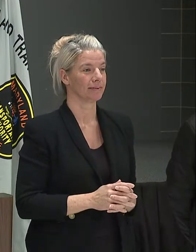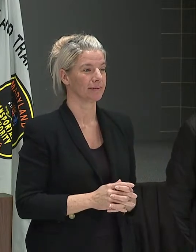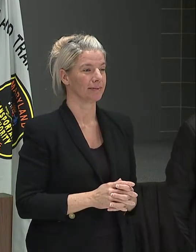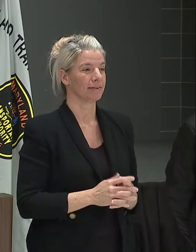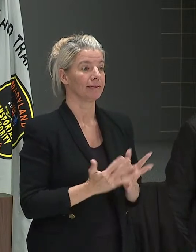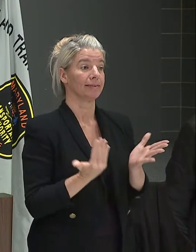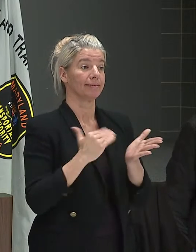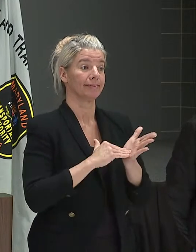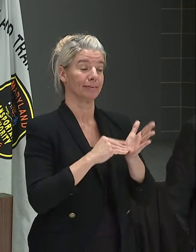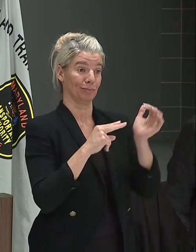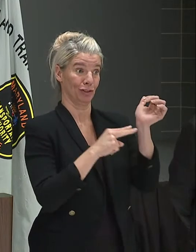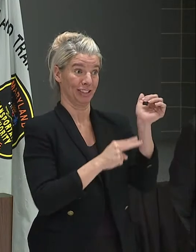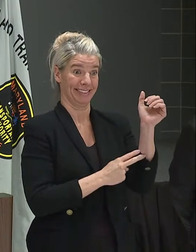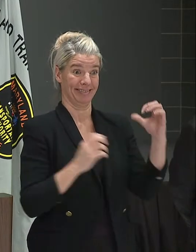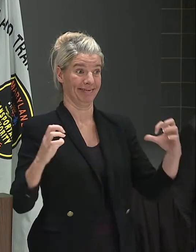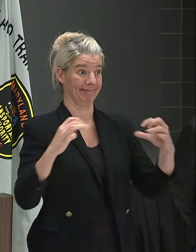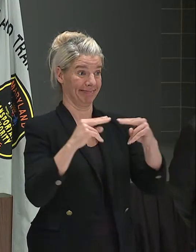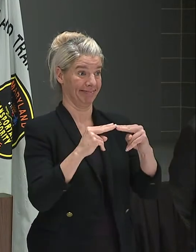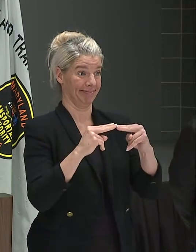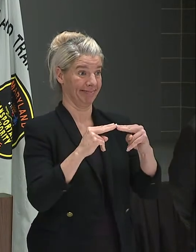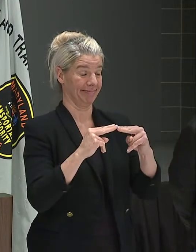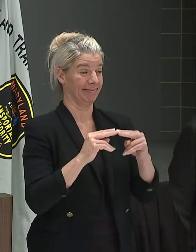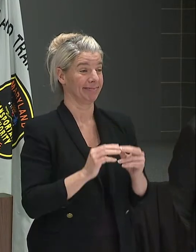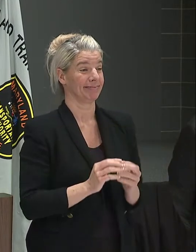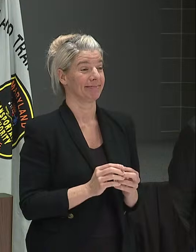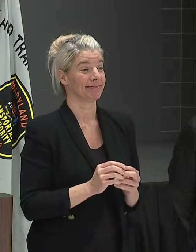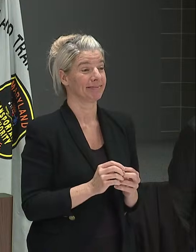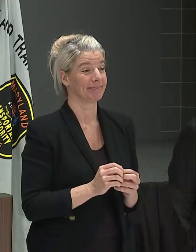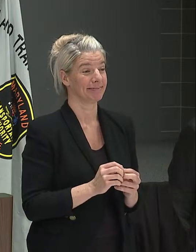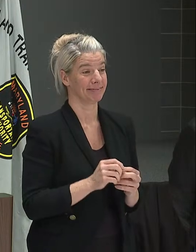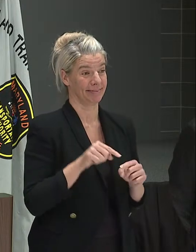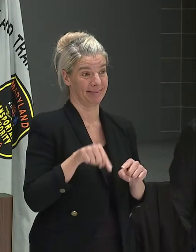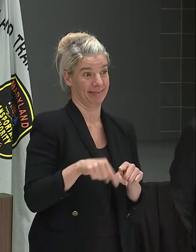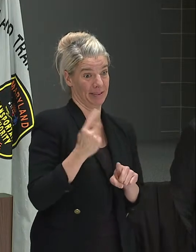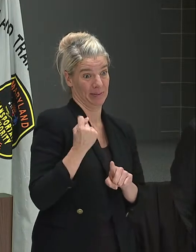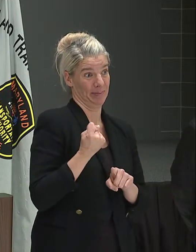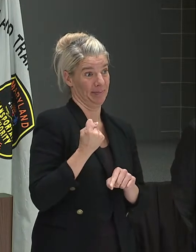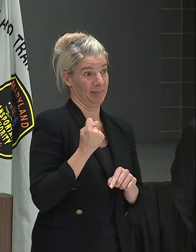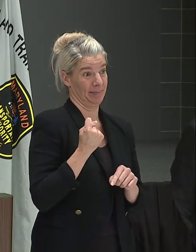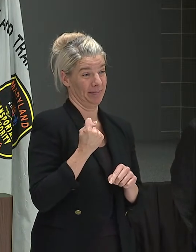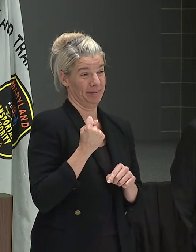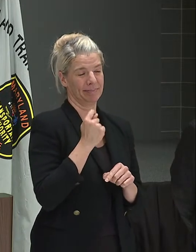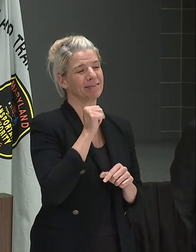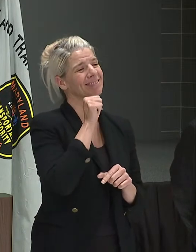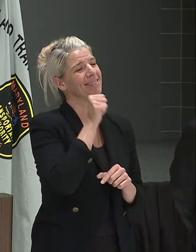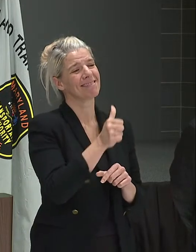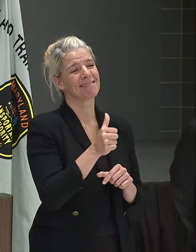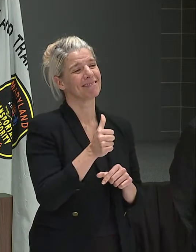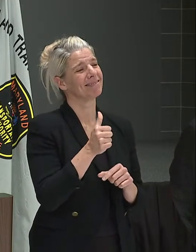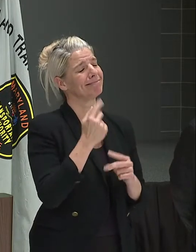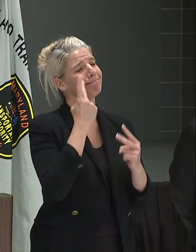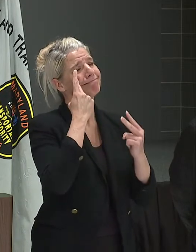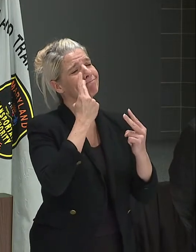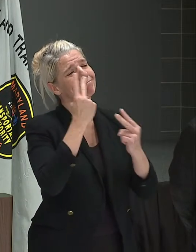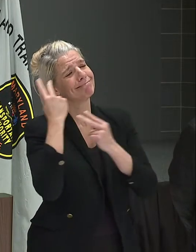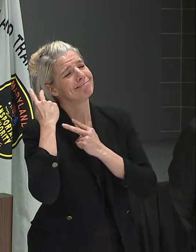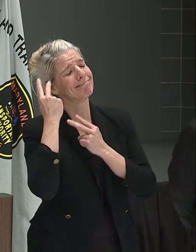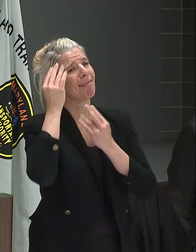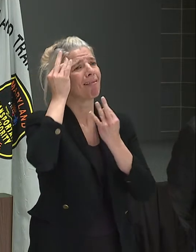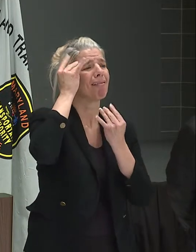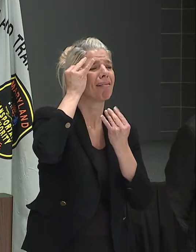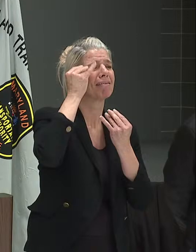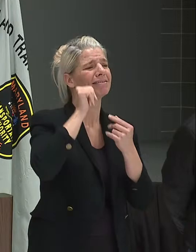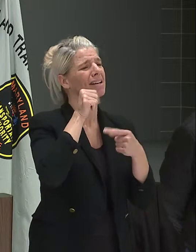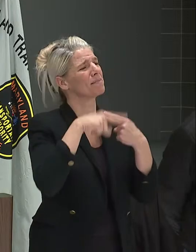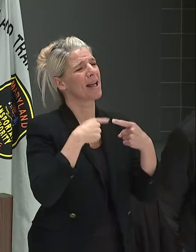Bridge. As I said on Tuesday, this is not about nostalgia. This is about